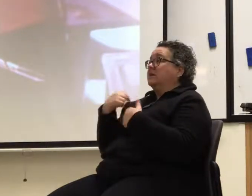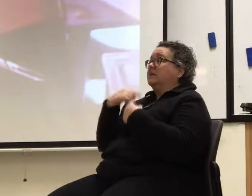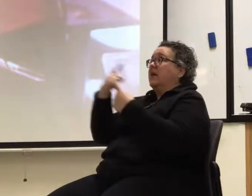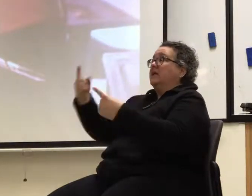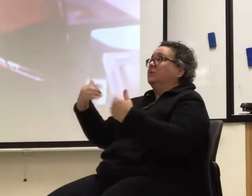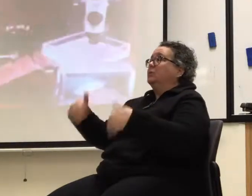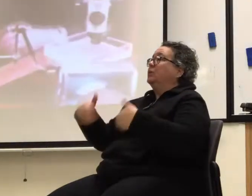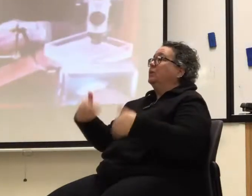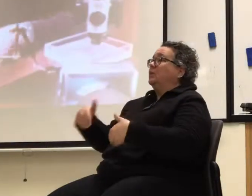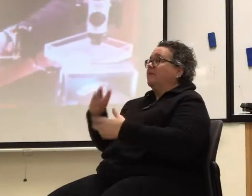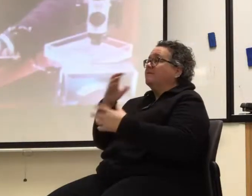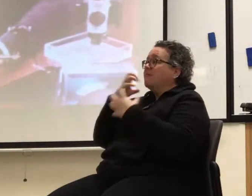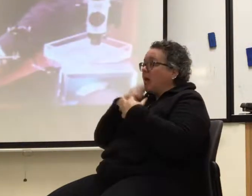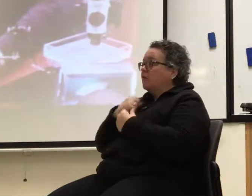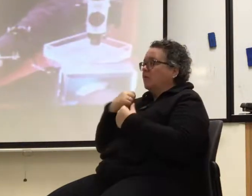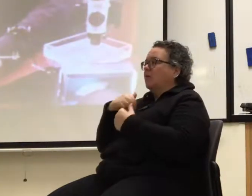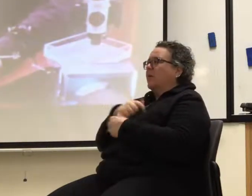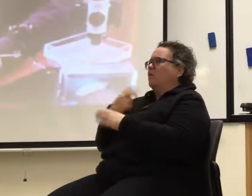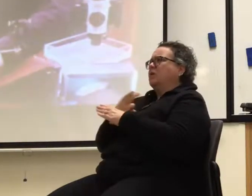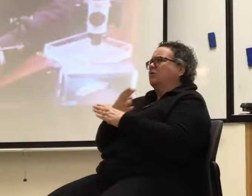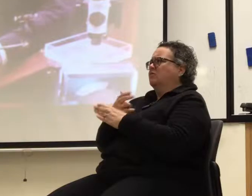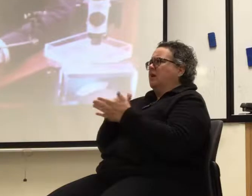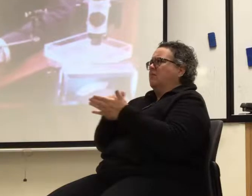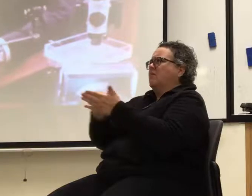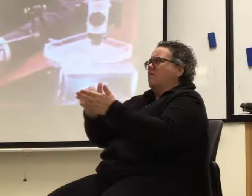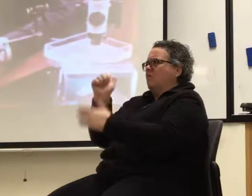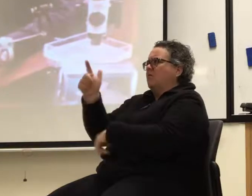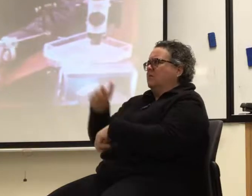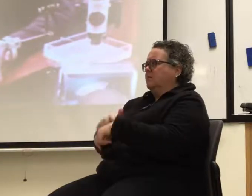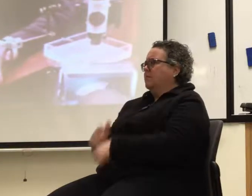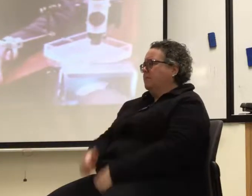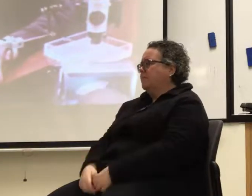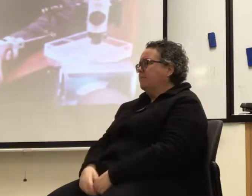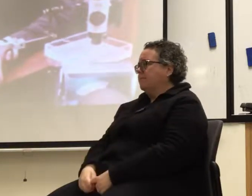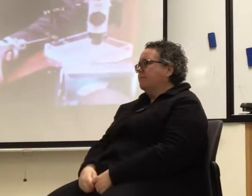tool that it is now used routinely.